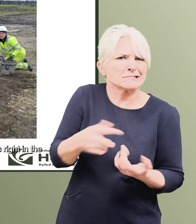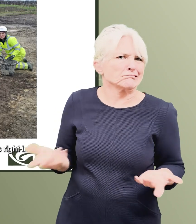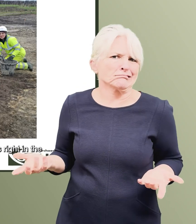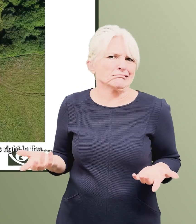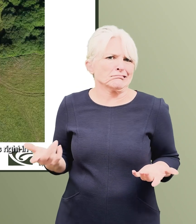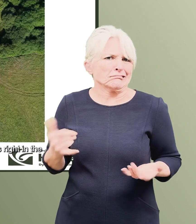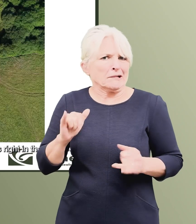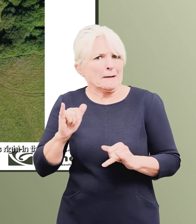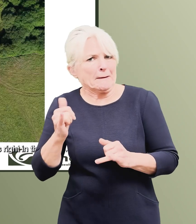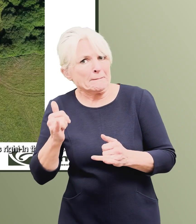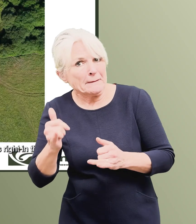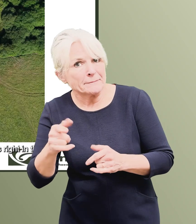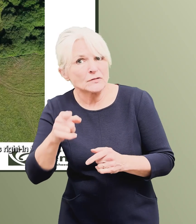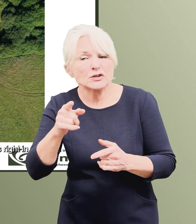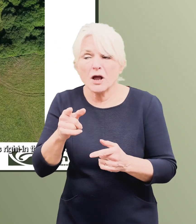somewhere as well.